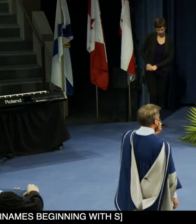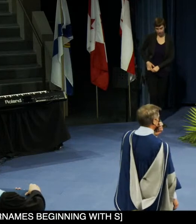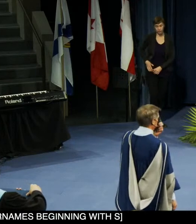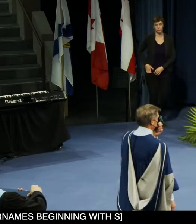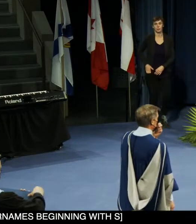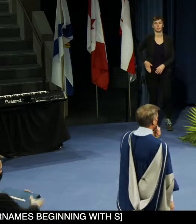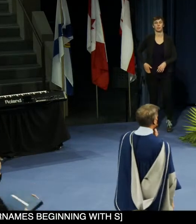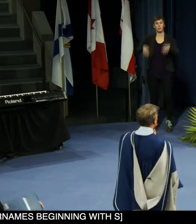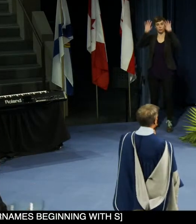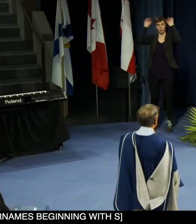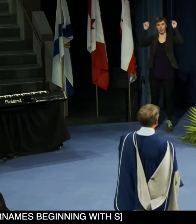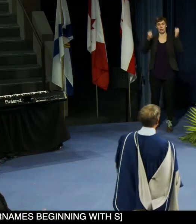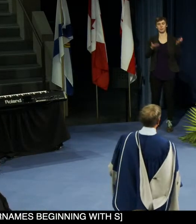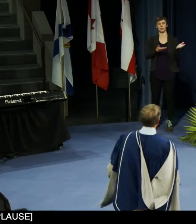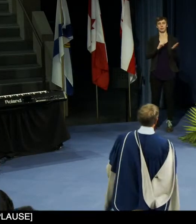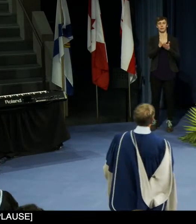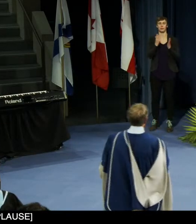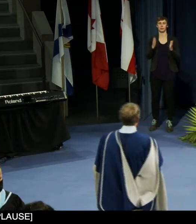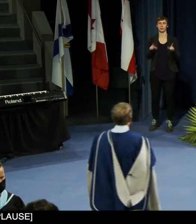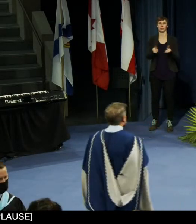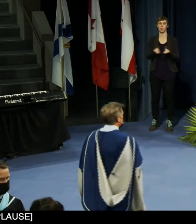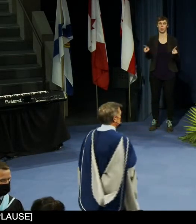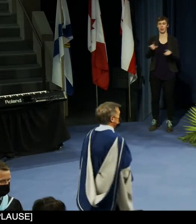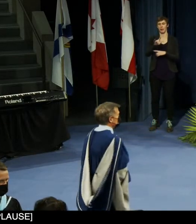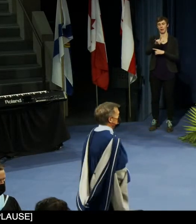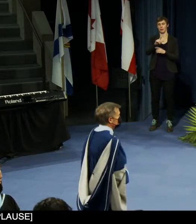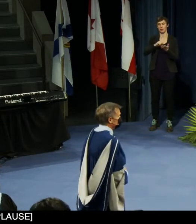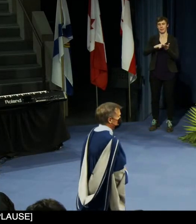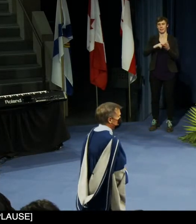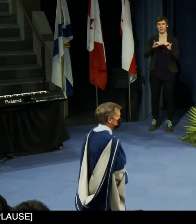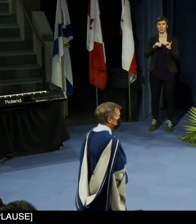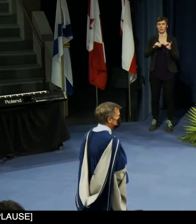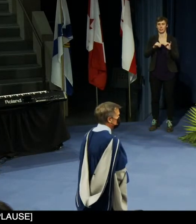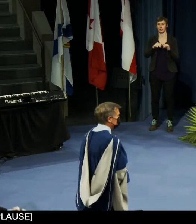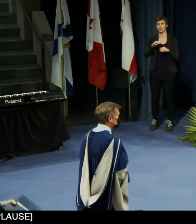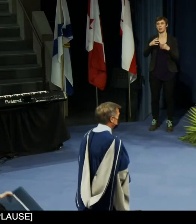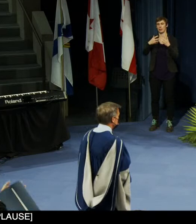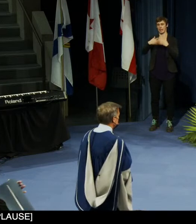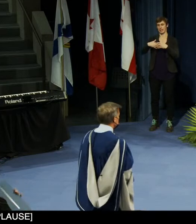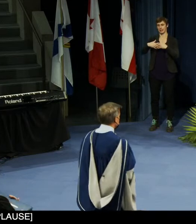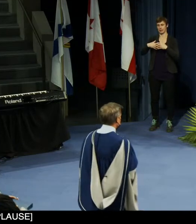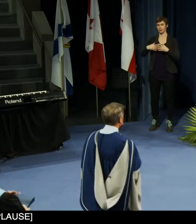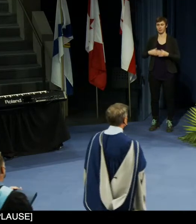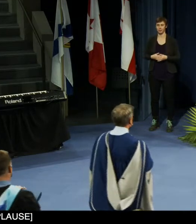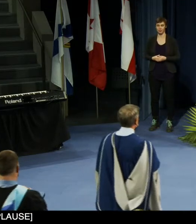Mr. President, the graduates for the Diploma in Aircraft Maintenance Engineer, Mechanical.